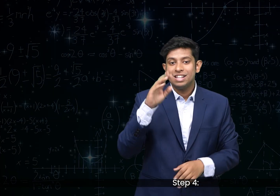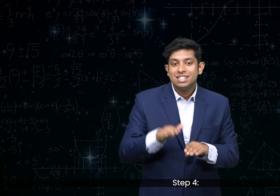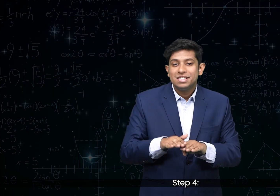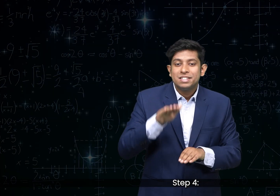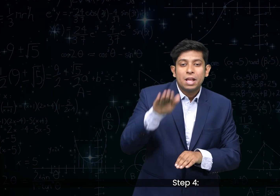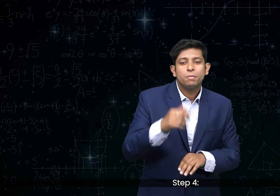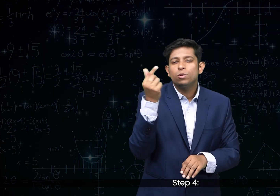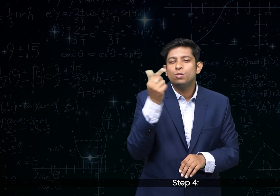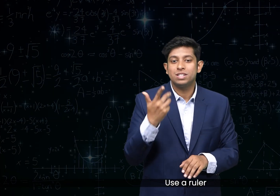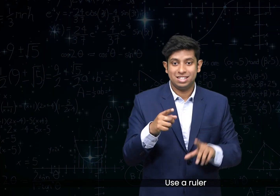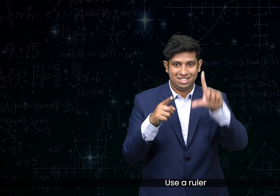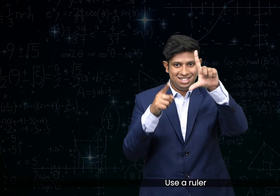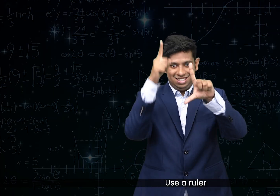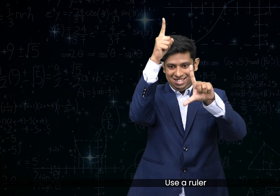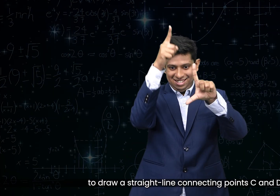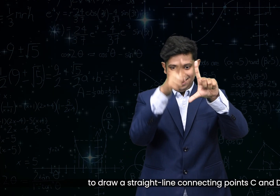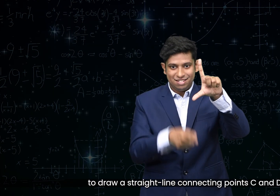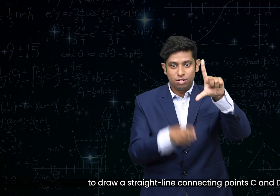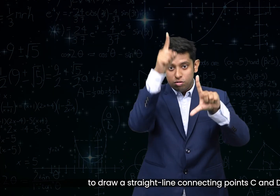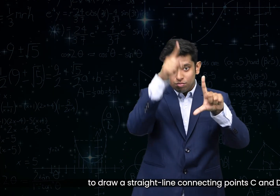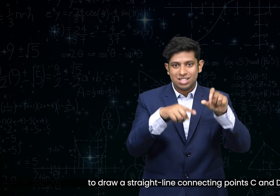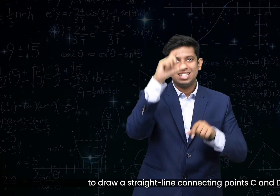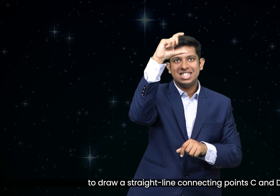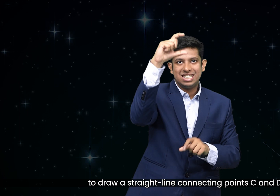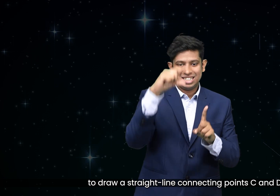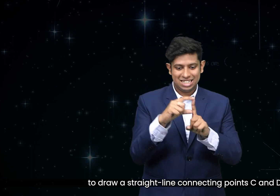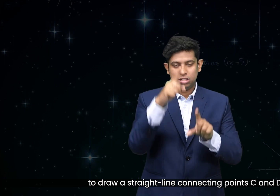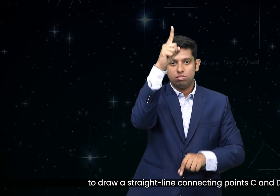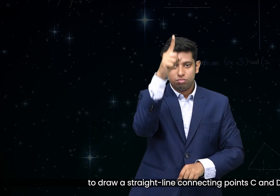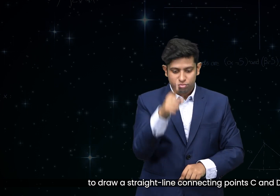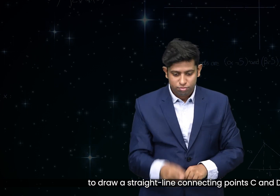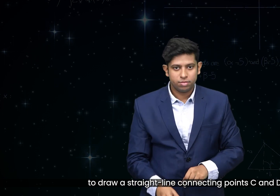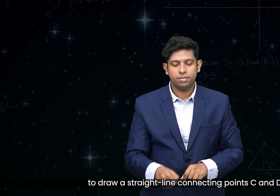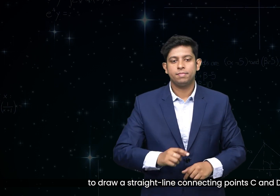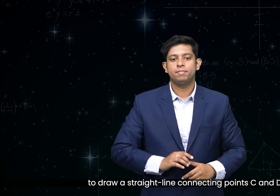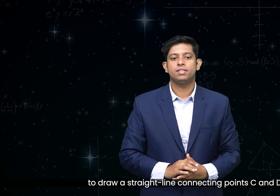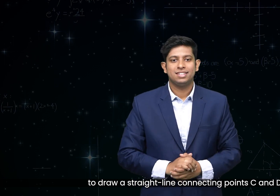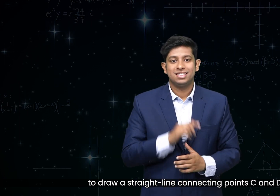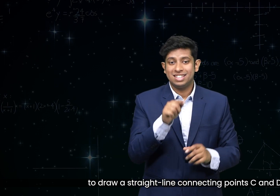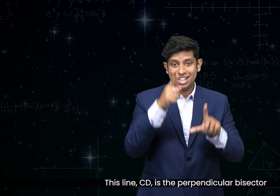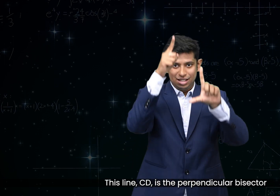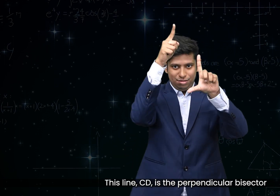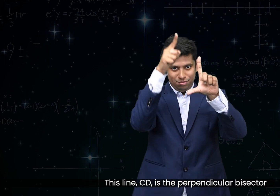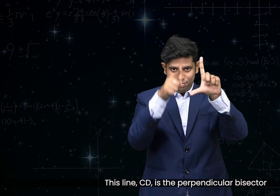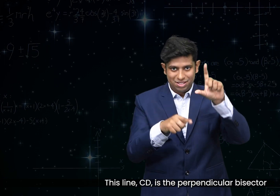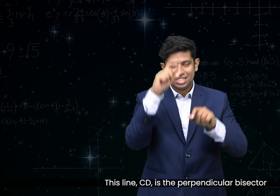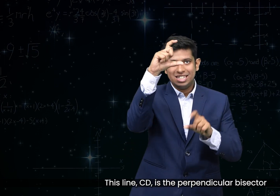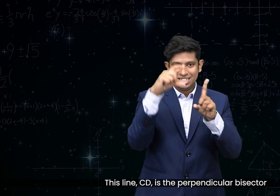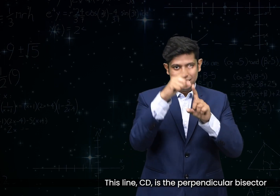Step 4. Use a ruler to draw a straight line connecting points C and D. This line CD is the